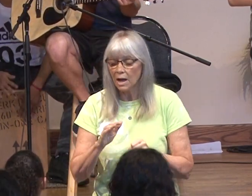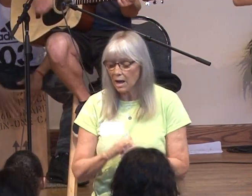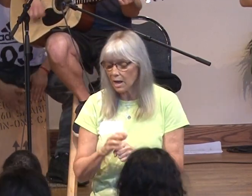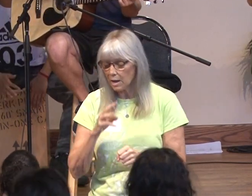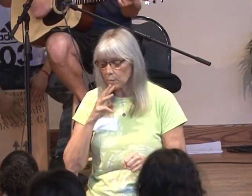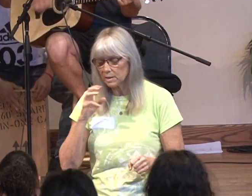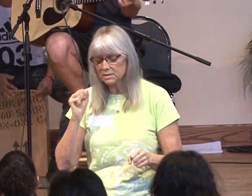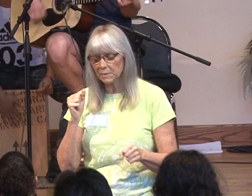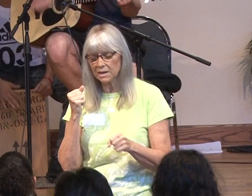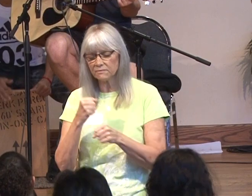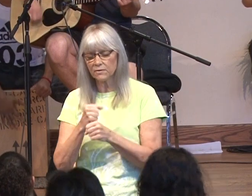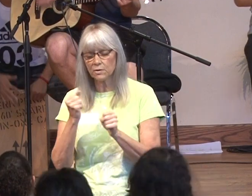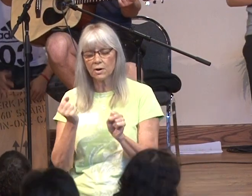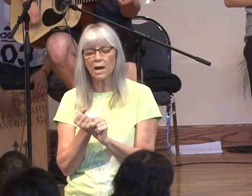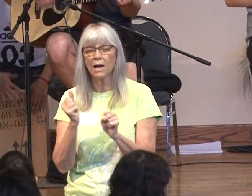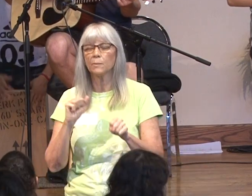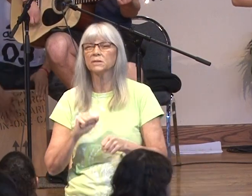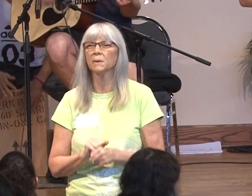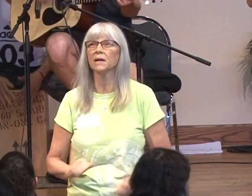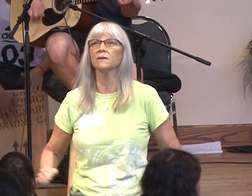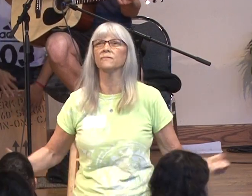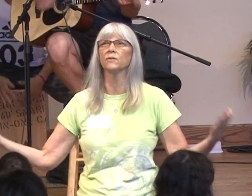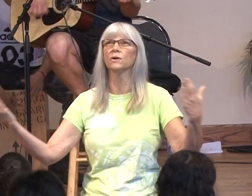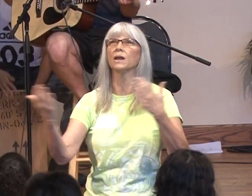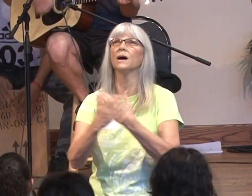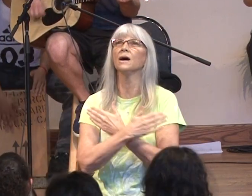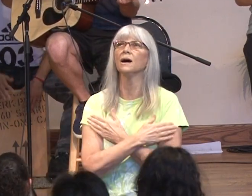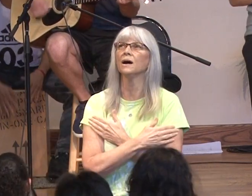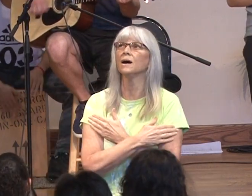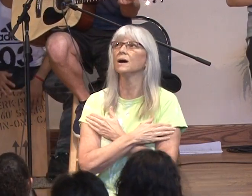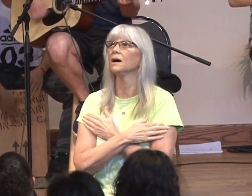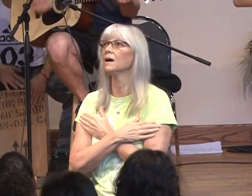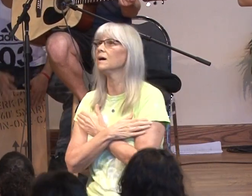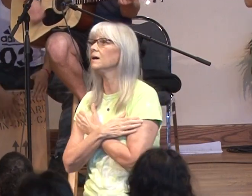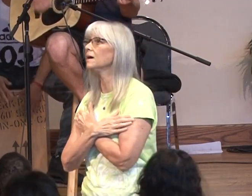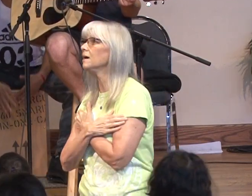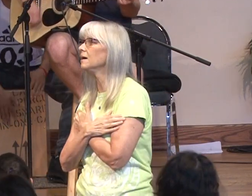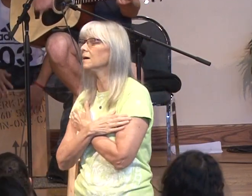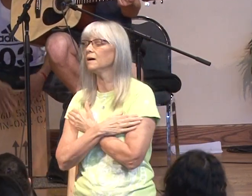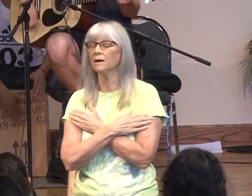for, I was made for, I was made for